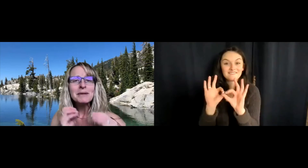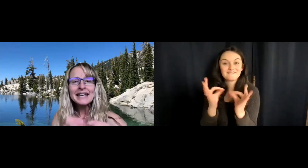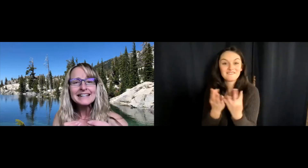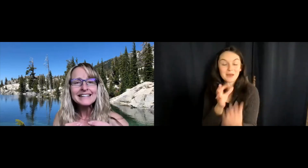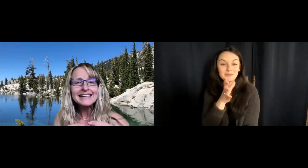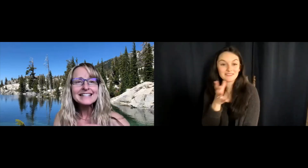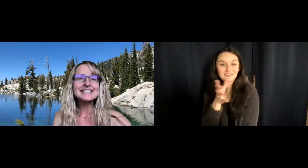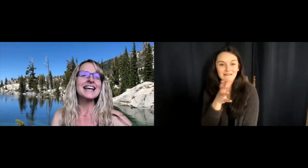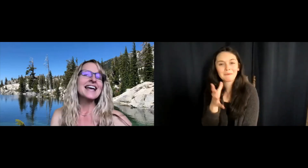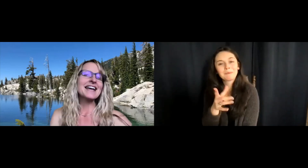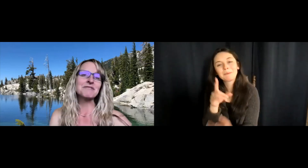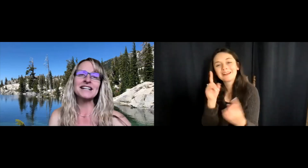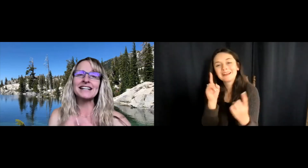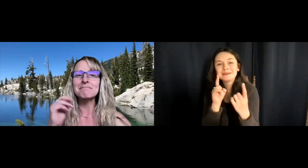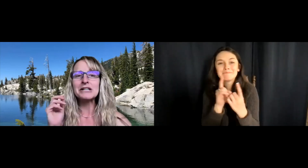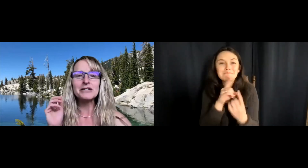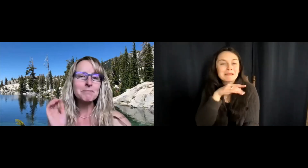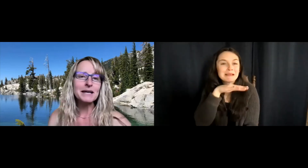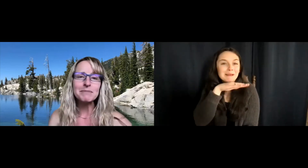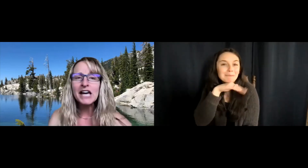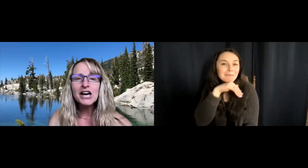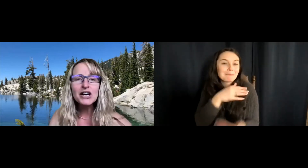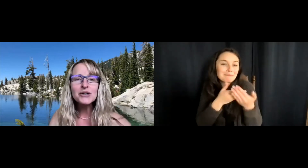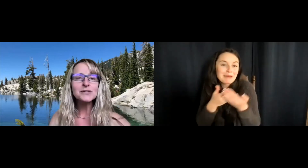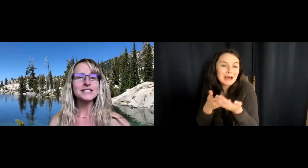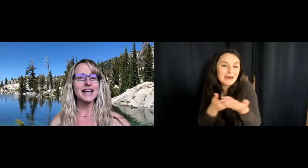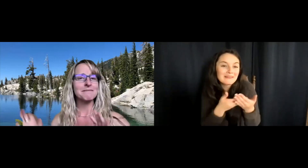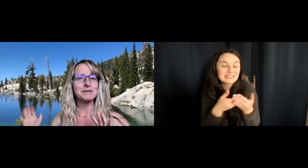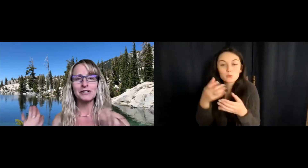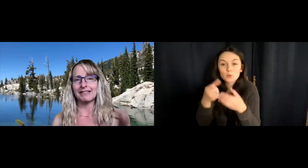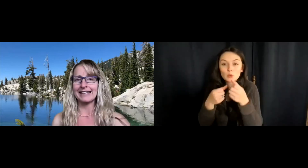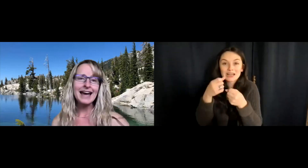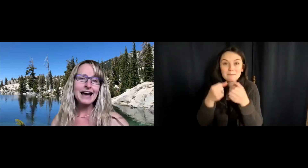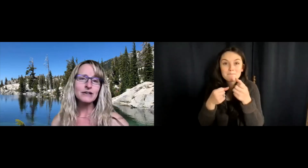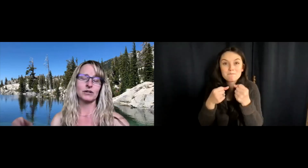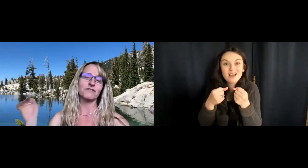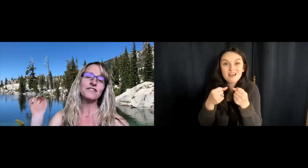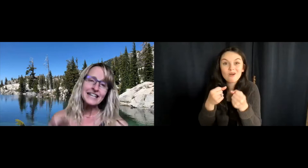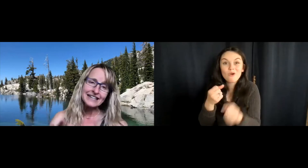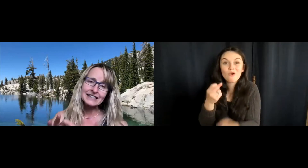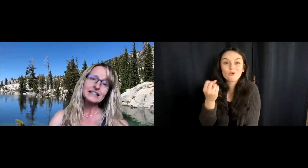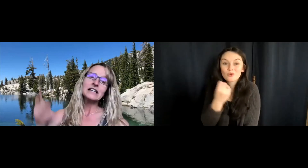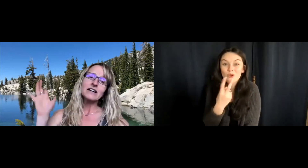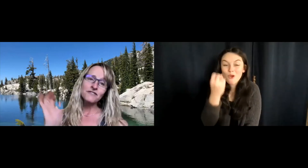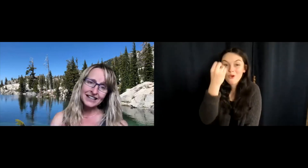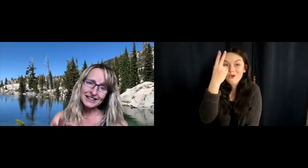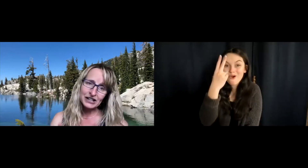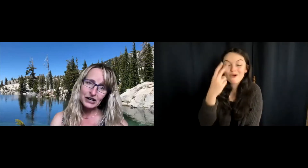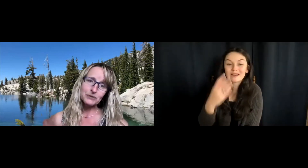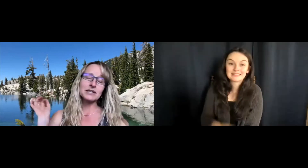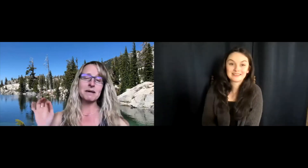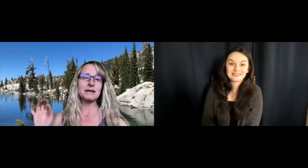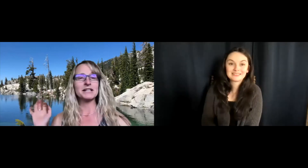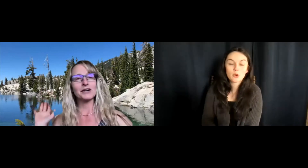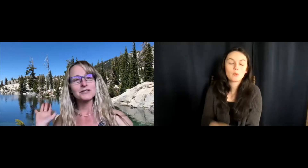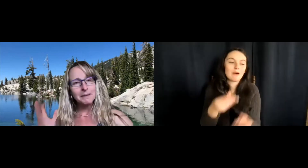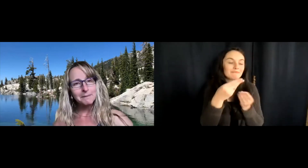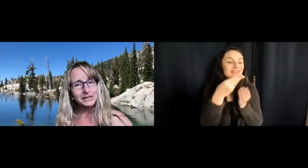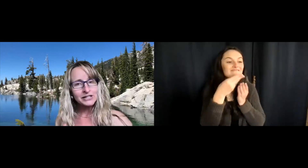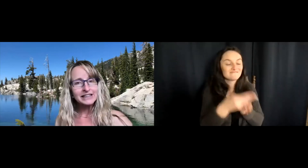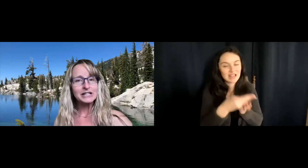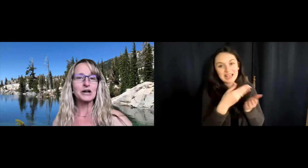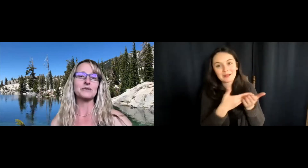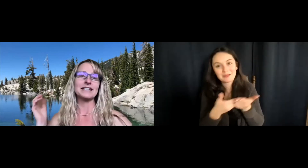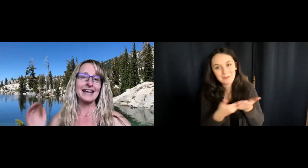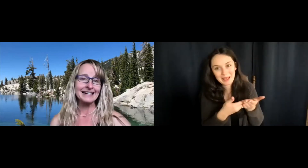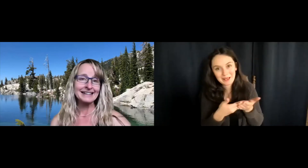little piglets and we're going to milk baby goats and milk the cow. Well, feed the baby goats,